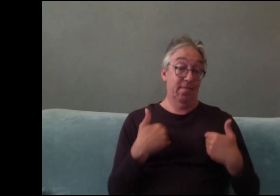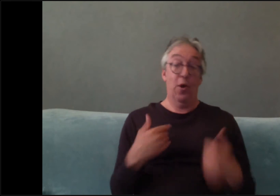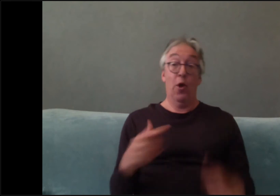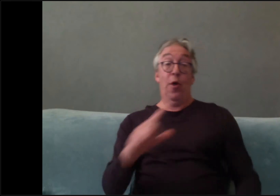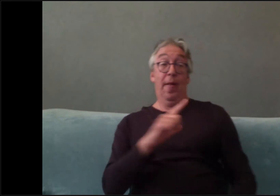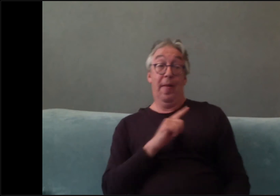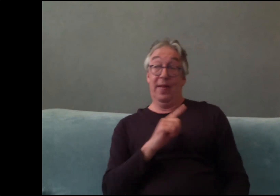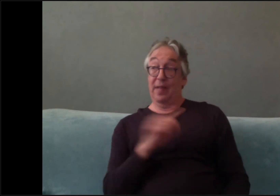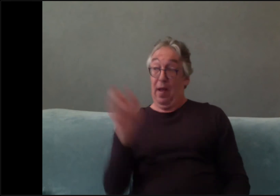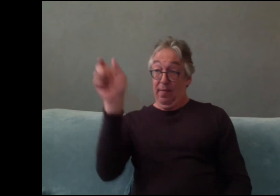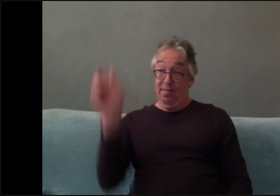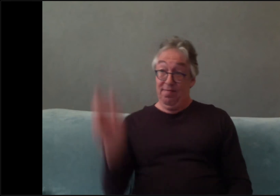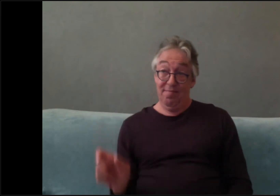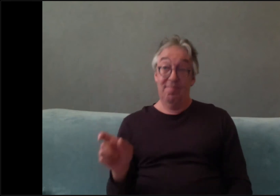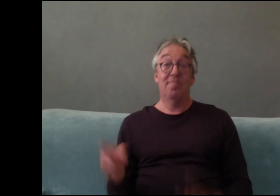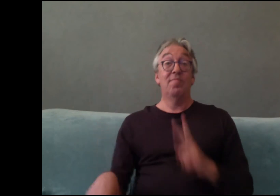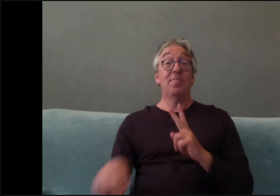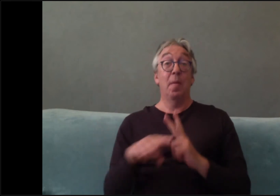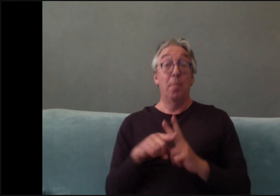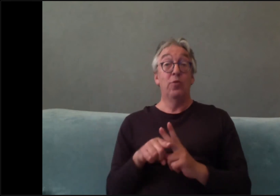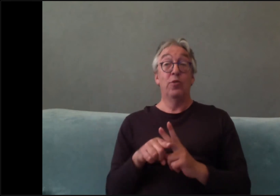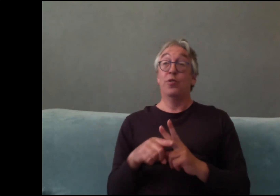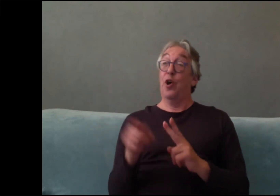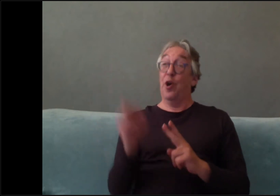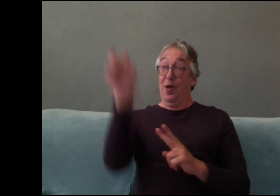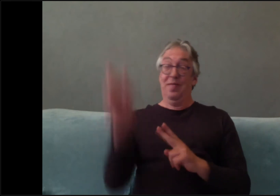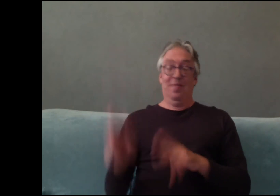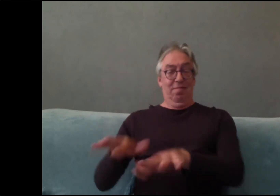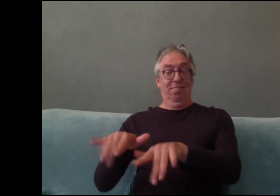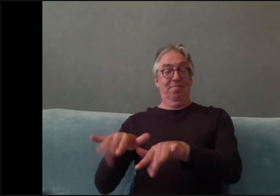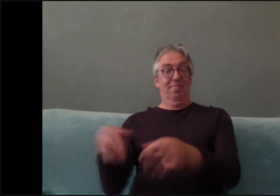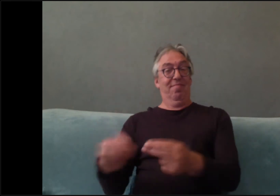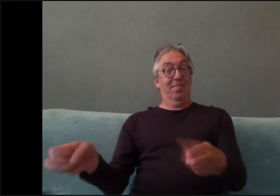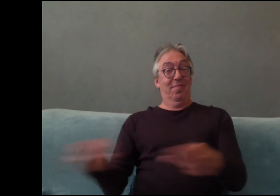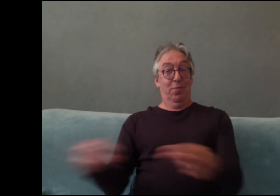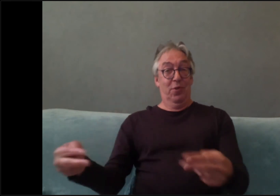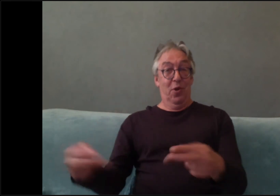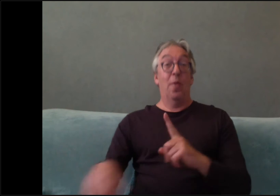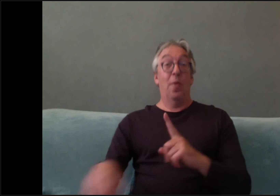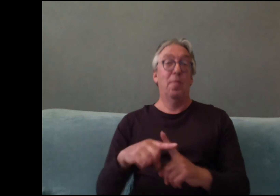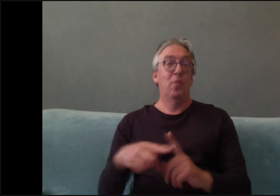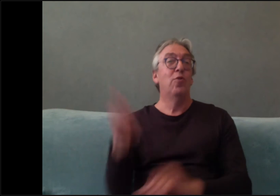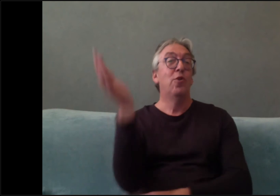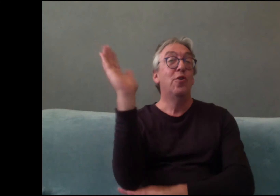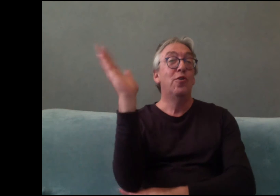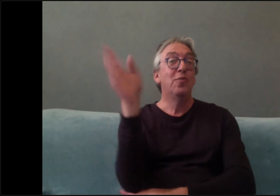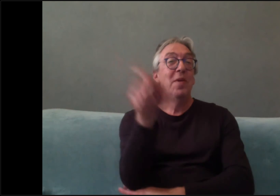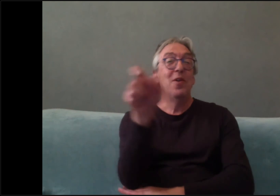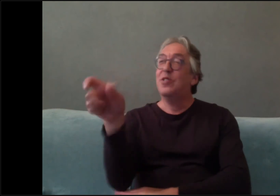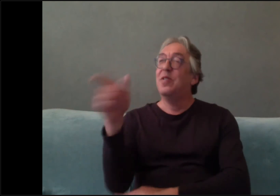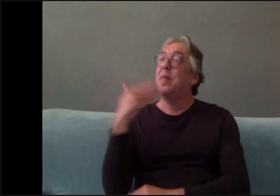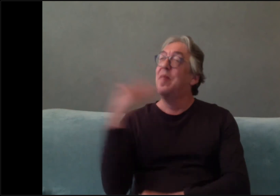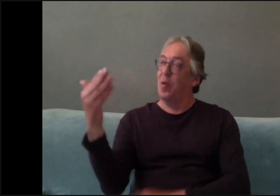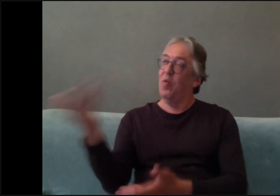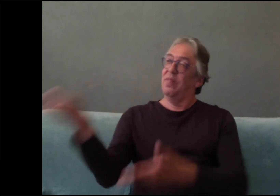captioner. And of course, I want to thank our speakers for taking the time to be here, and also to all of you